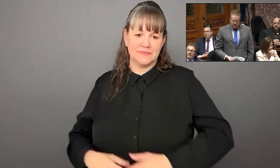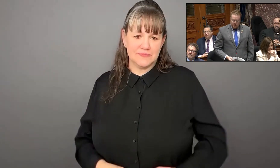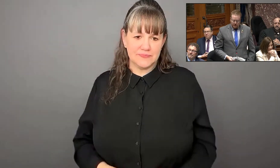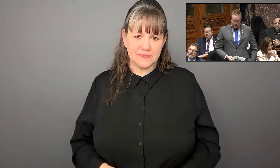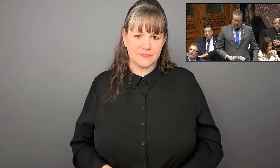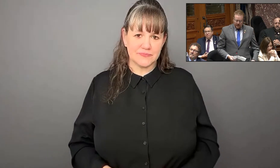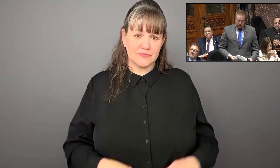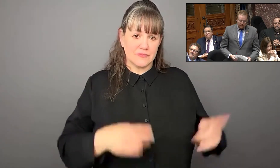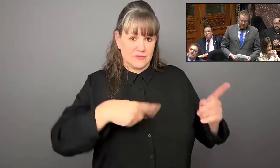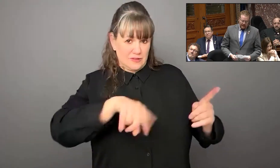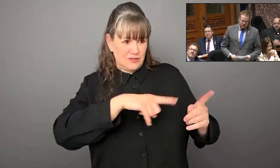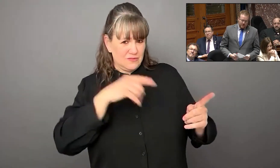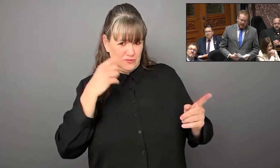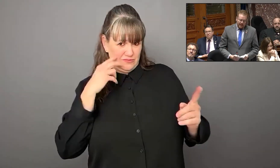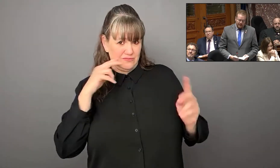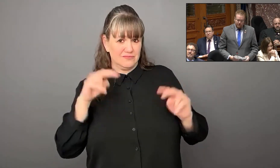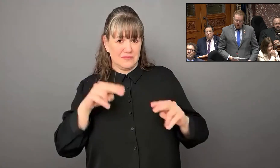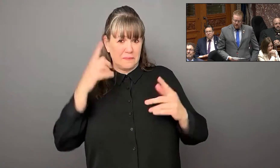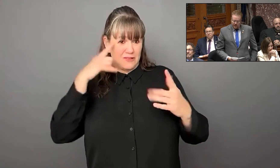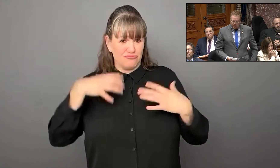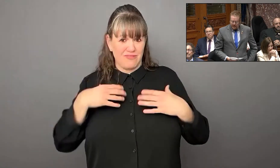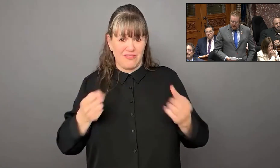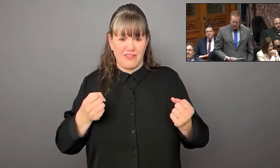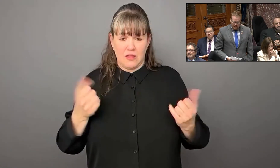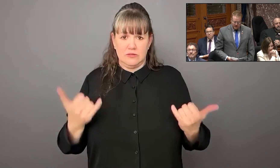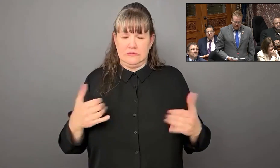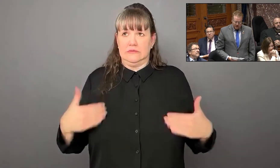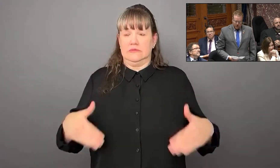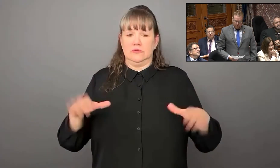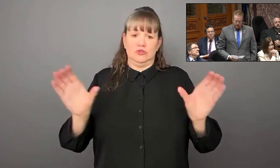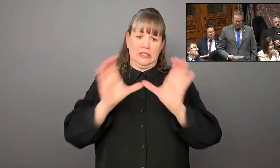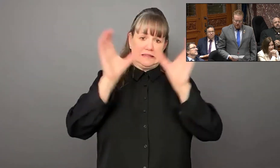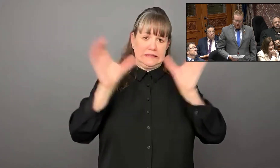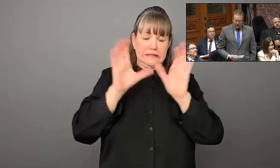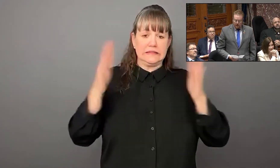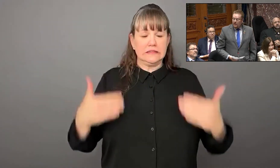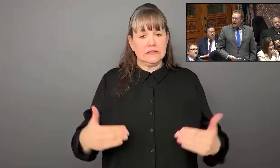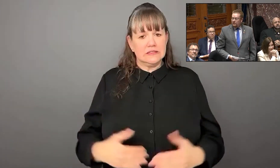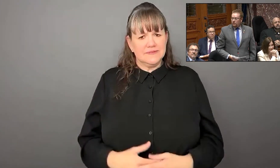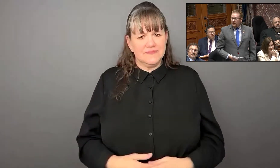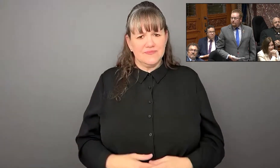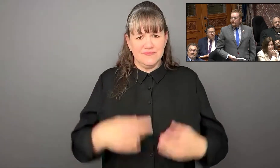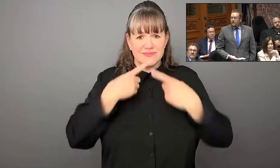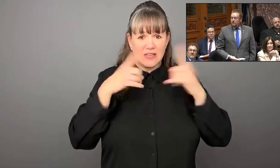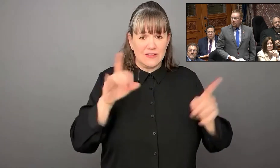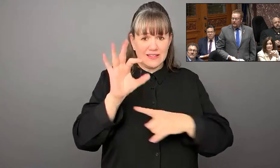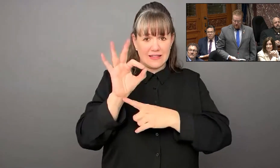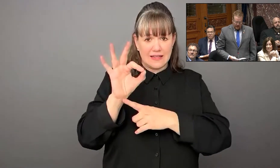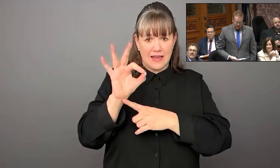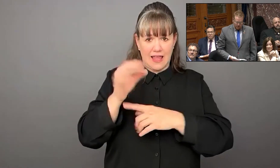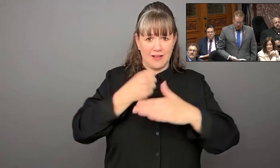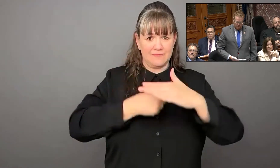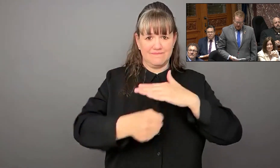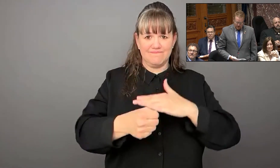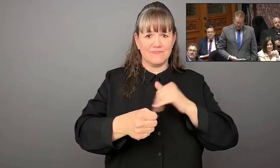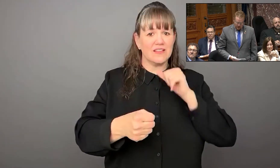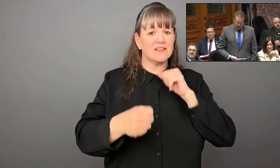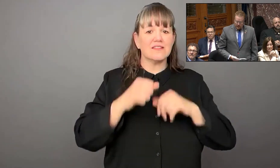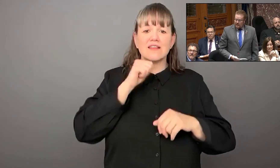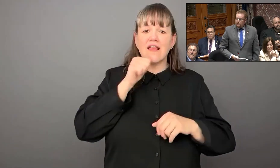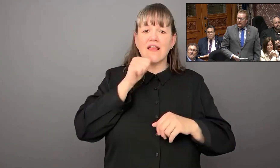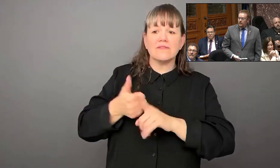week, this government proudly announced 9 involuntary care beds at Surrey pretrial and triumphantly declared that